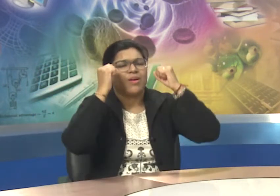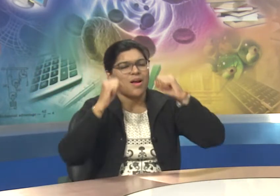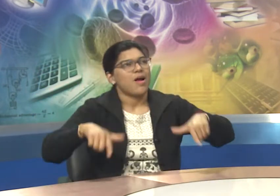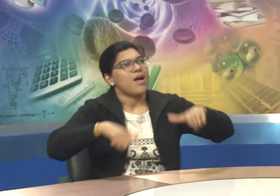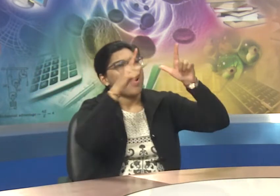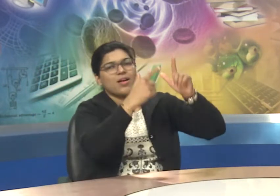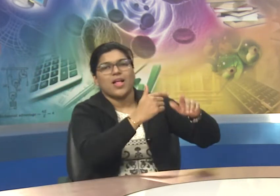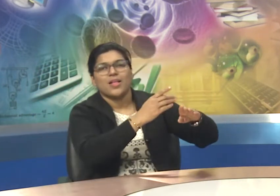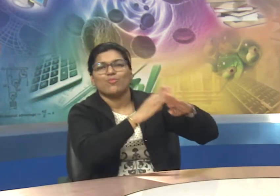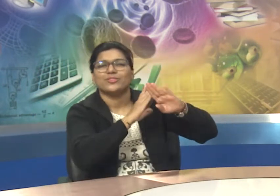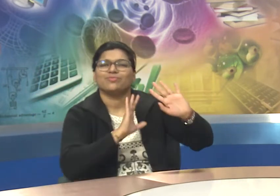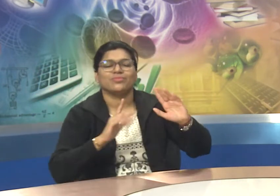and much of the